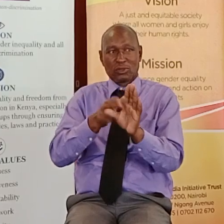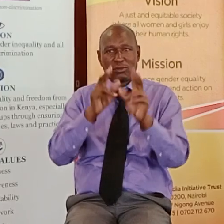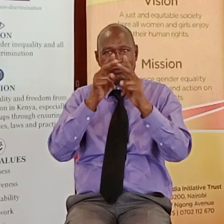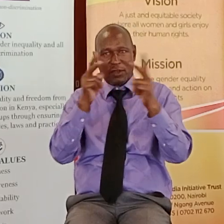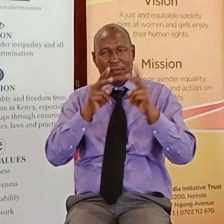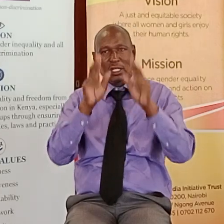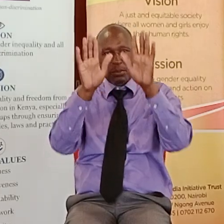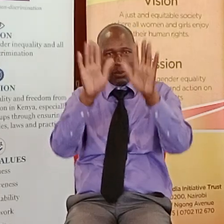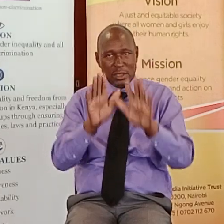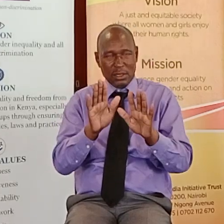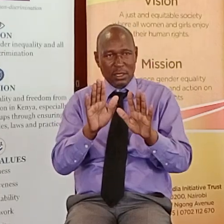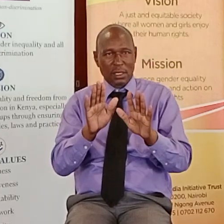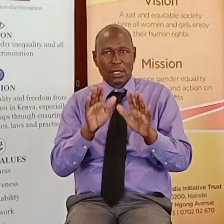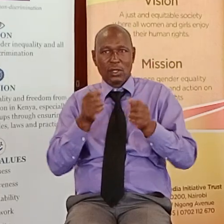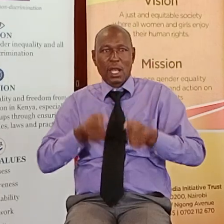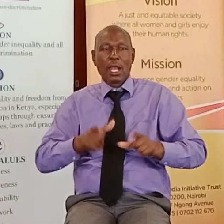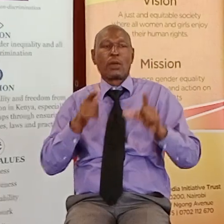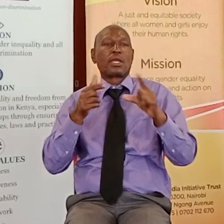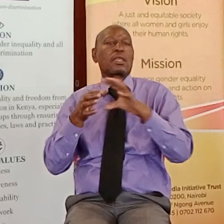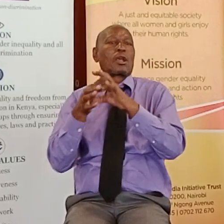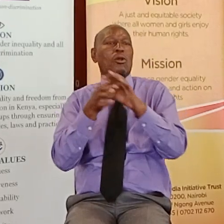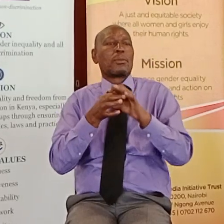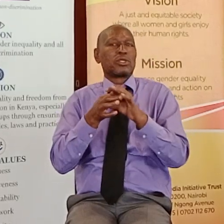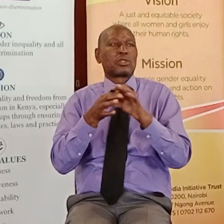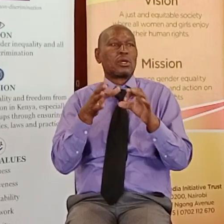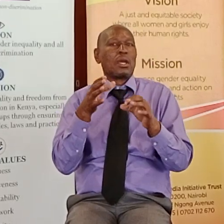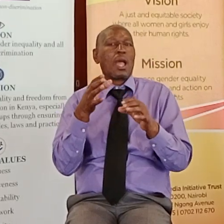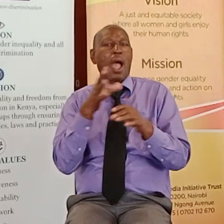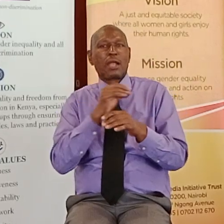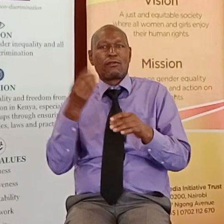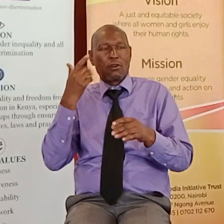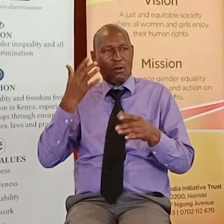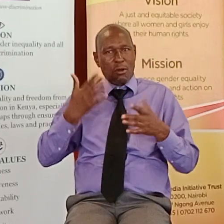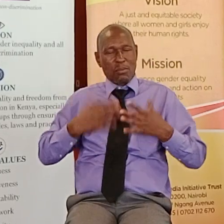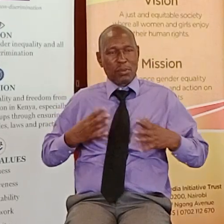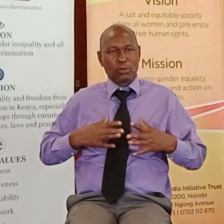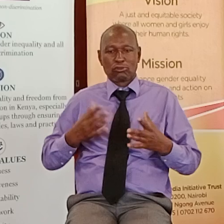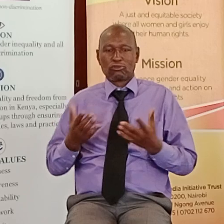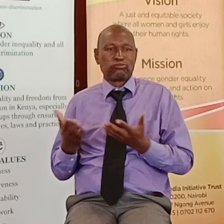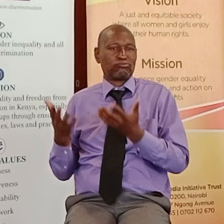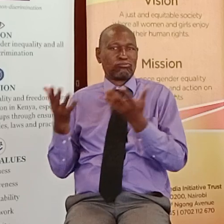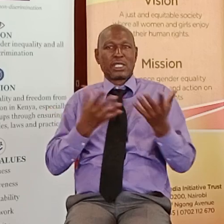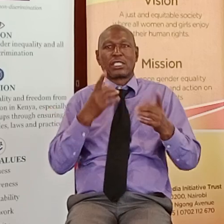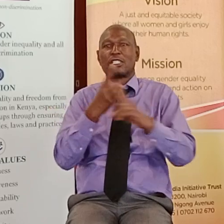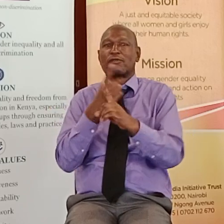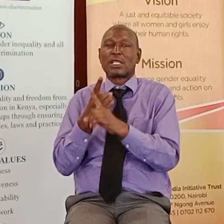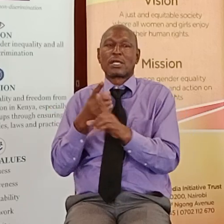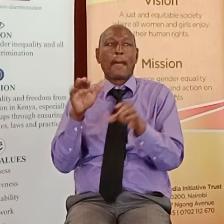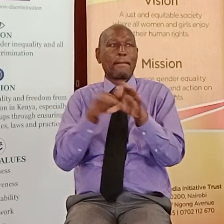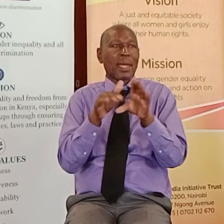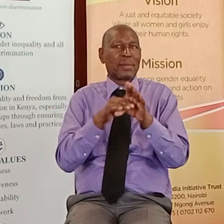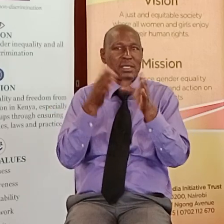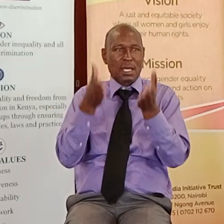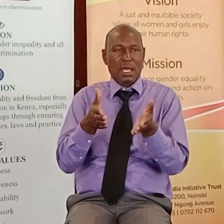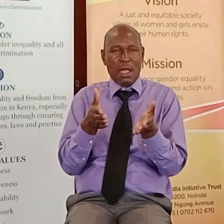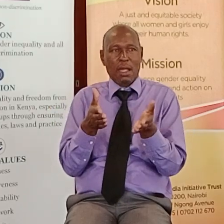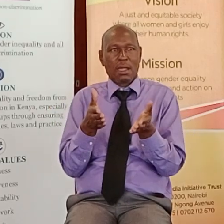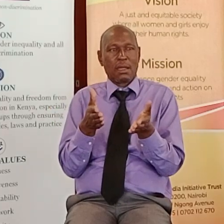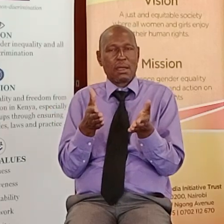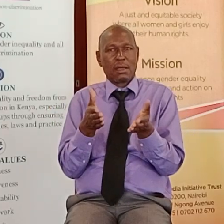and for allowing the collaboration and for people to bring and the diverse members here to bring their voices to this